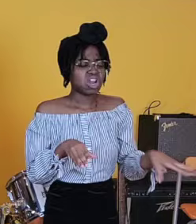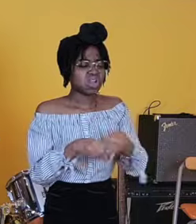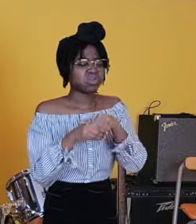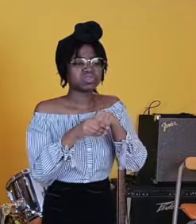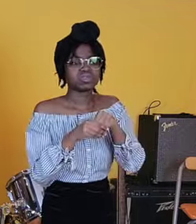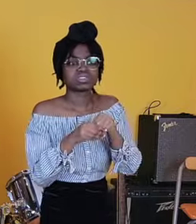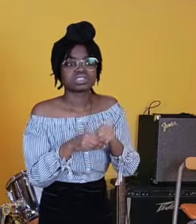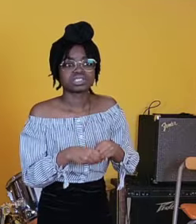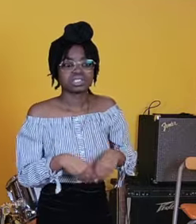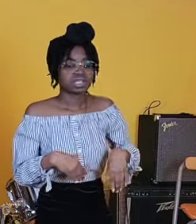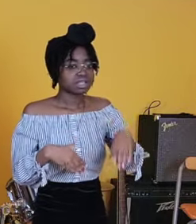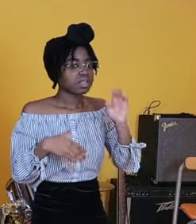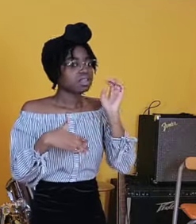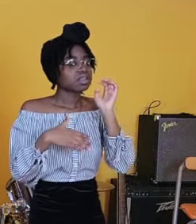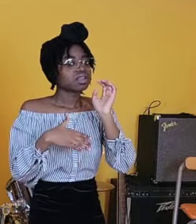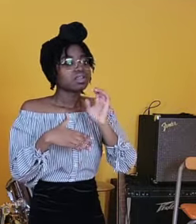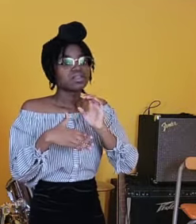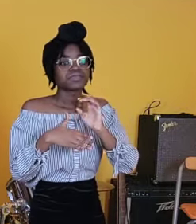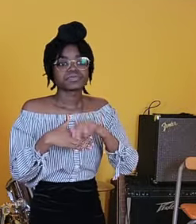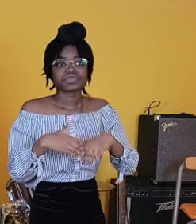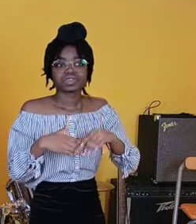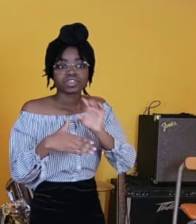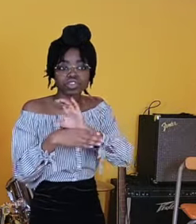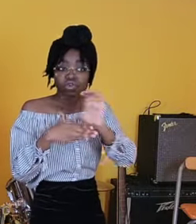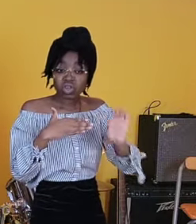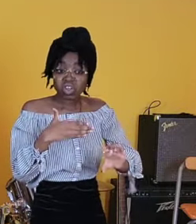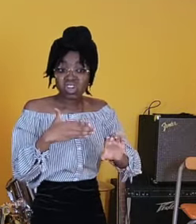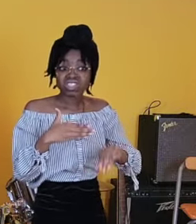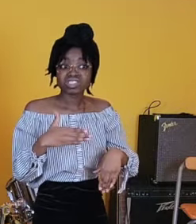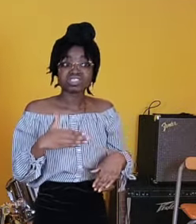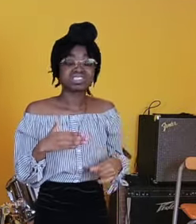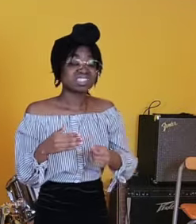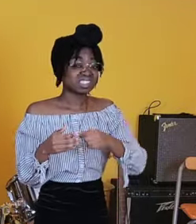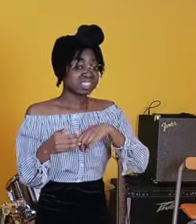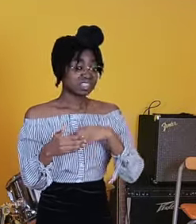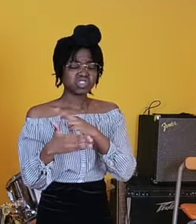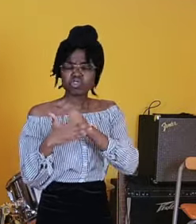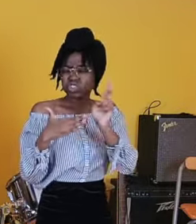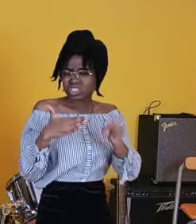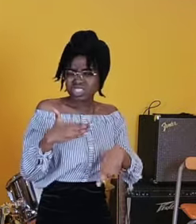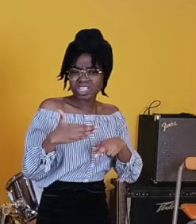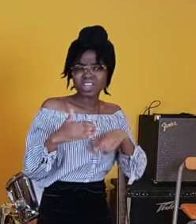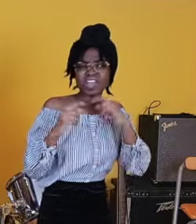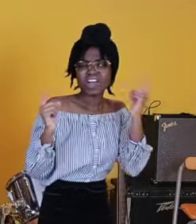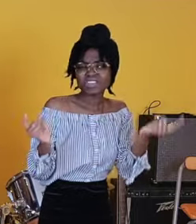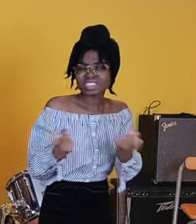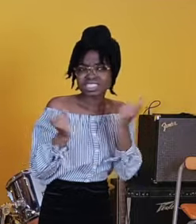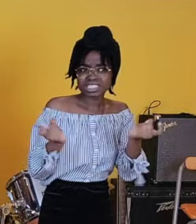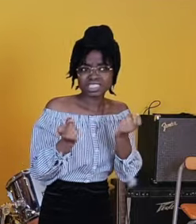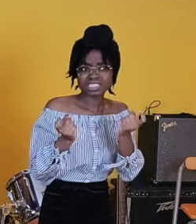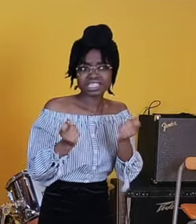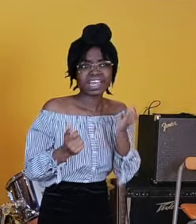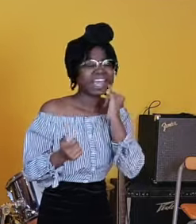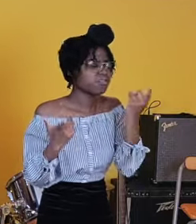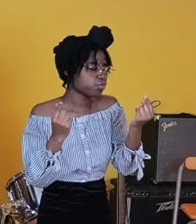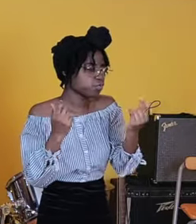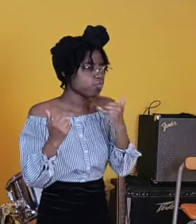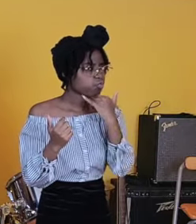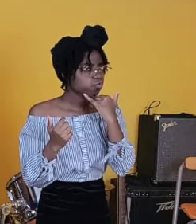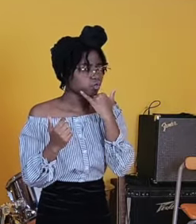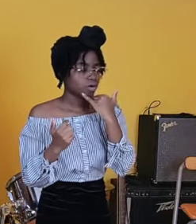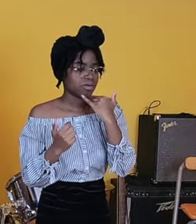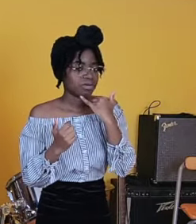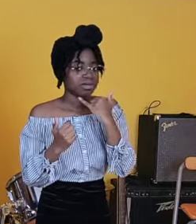it involves the consequences that can come when as a father or not a father we make wrong decisions, and that's what we're